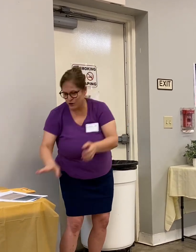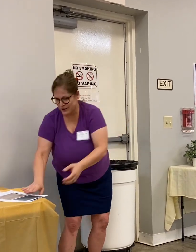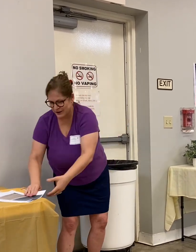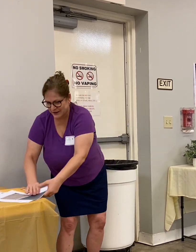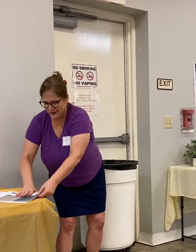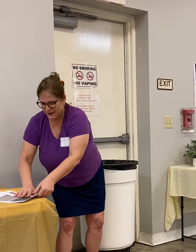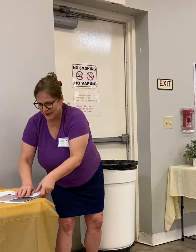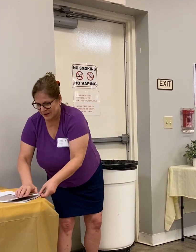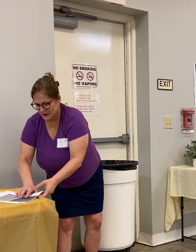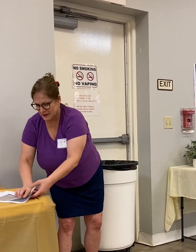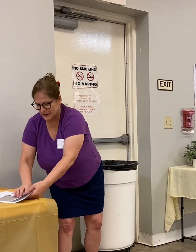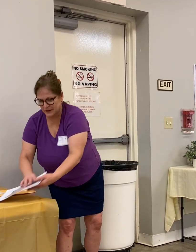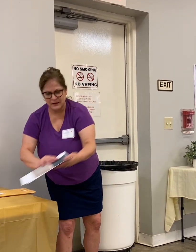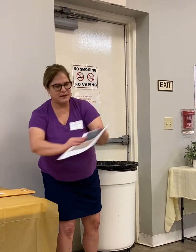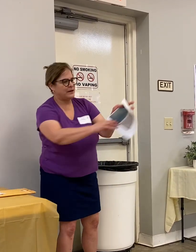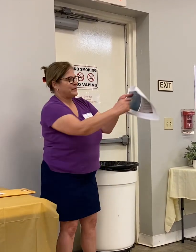showed me this particular book.